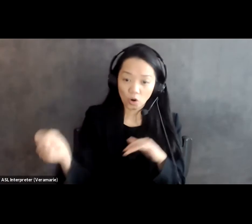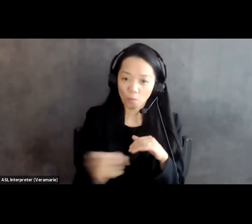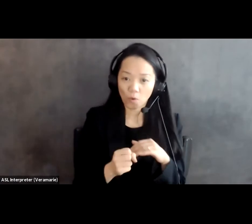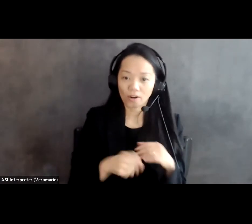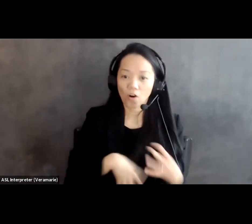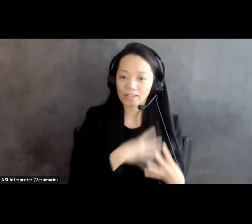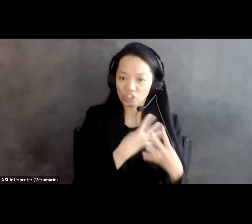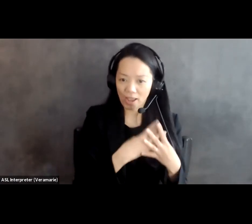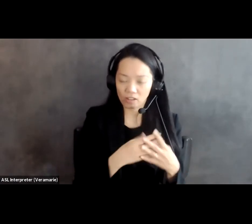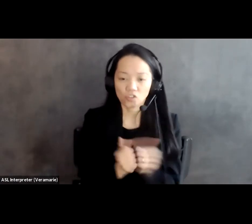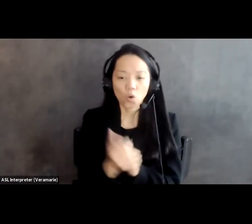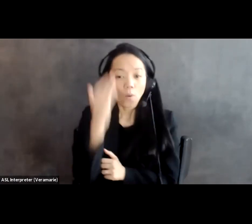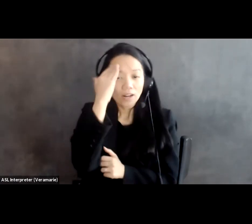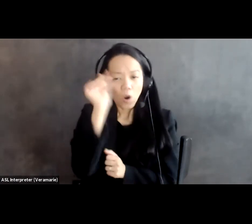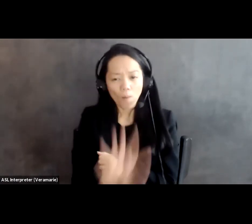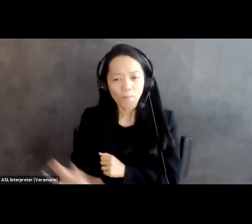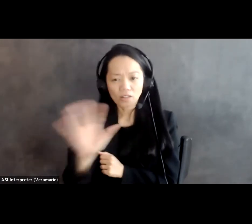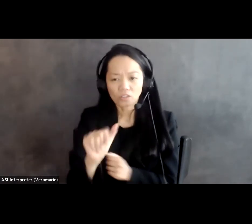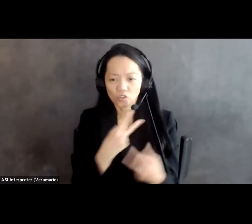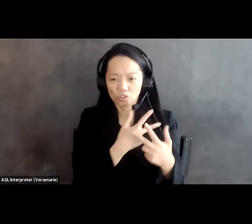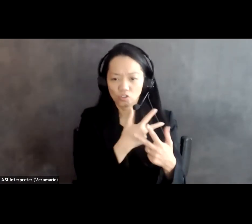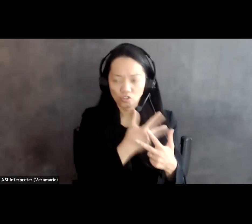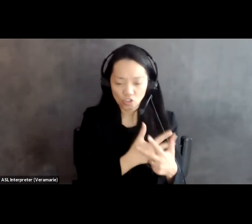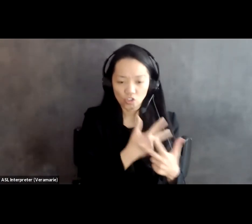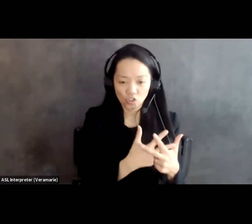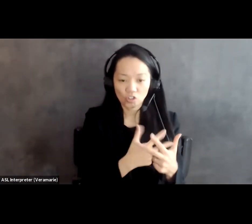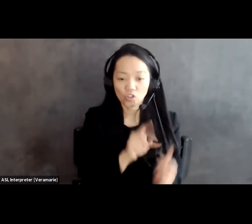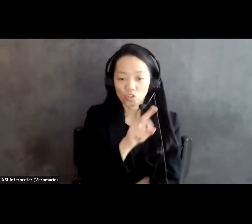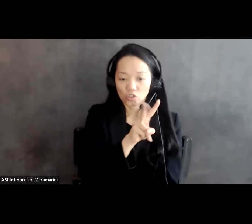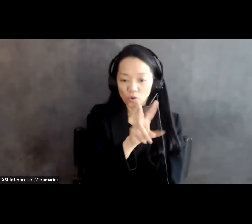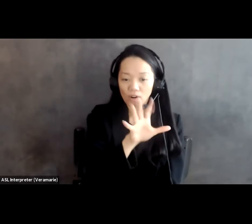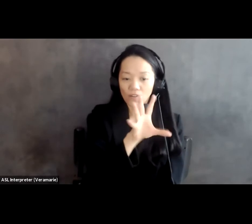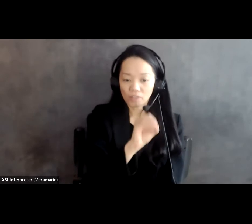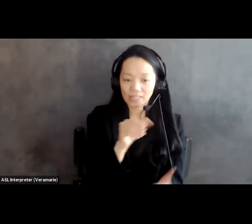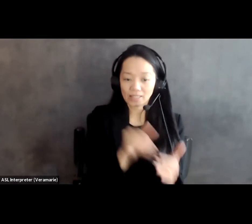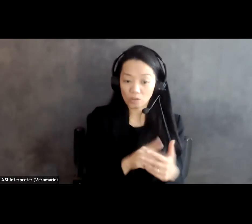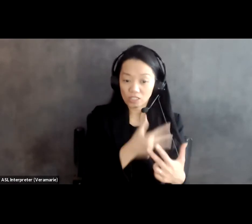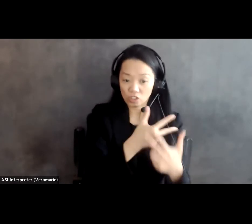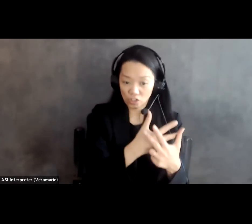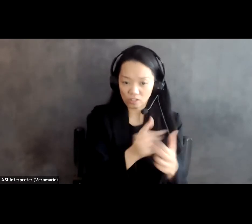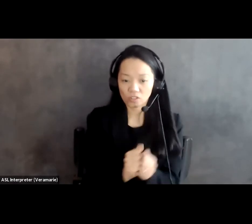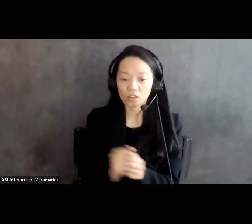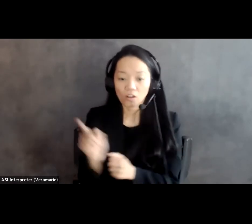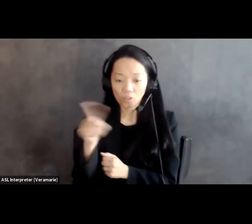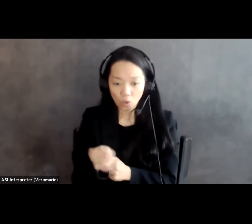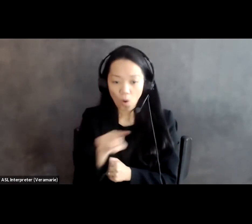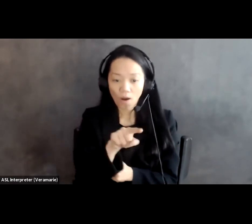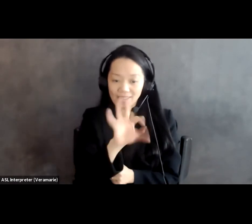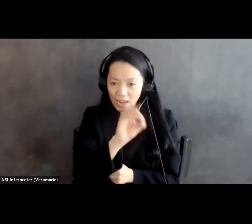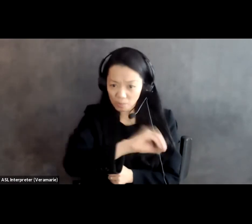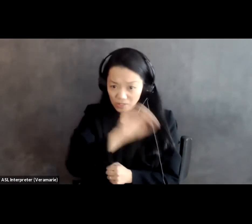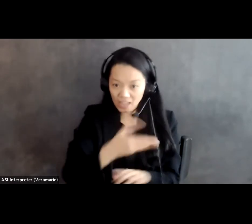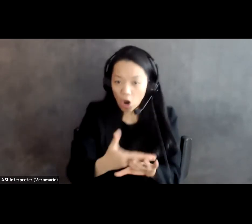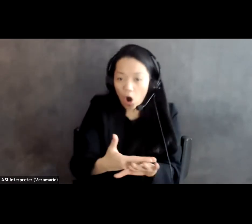jails. And we know that there are about 250,000 people in those jails, 90% of the people there pre-trial. And we know